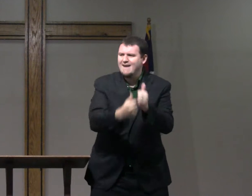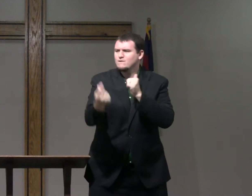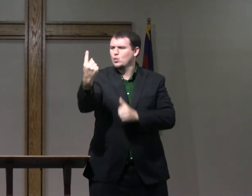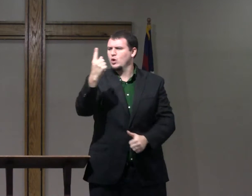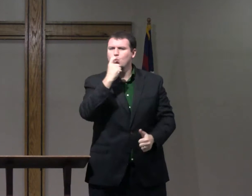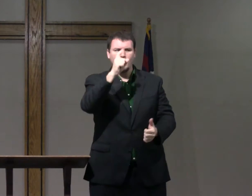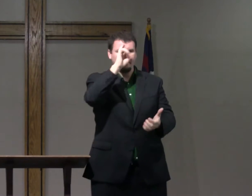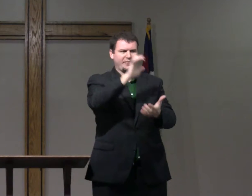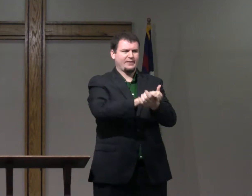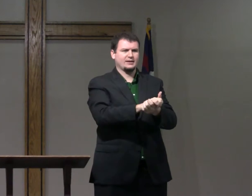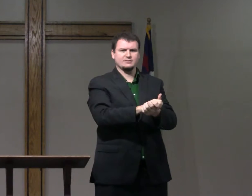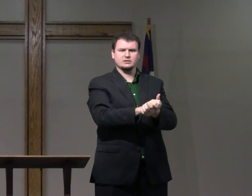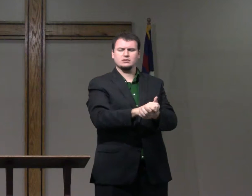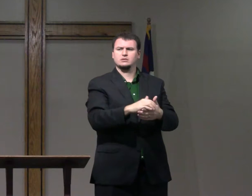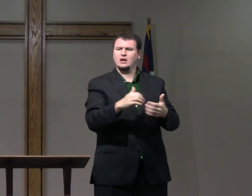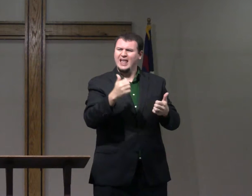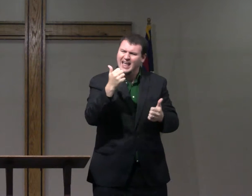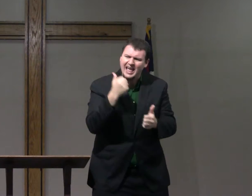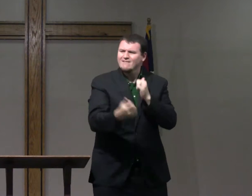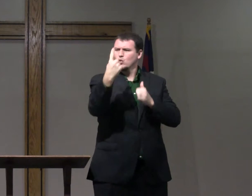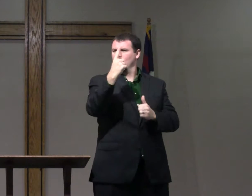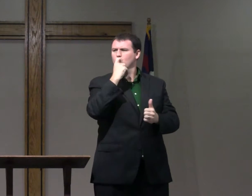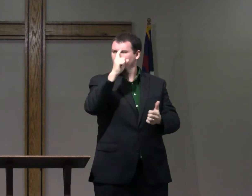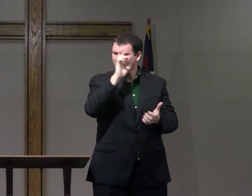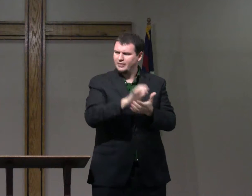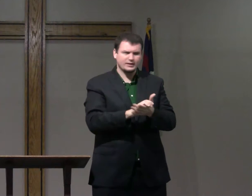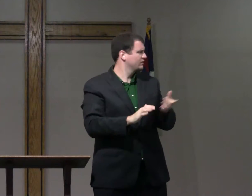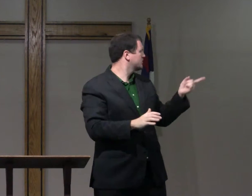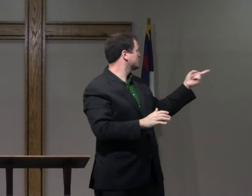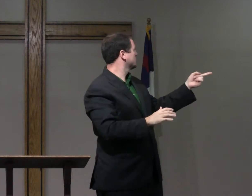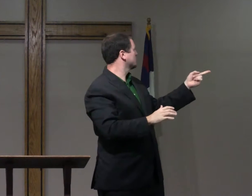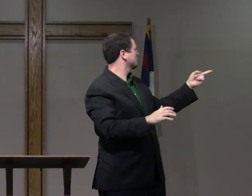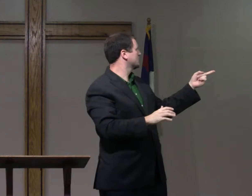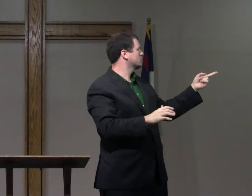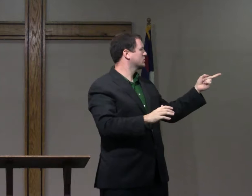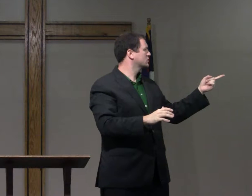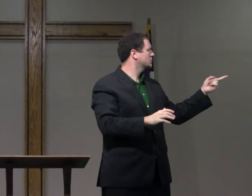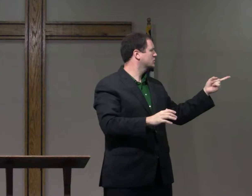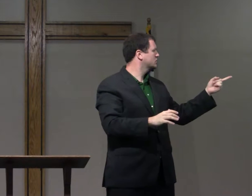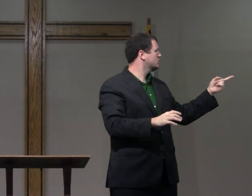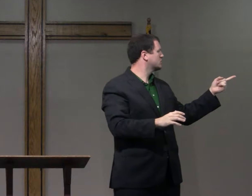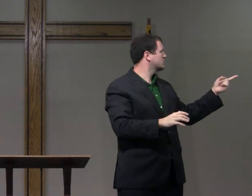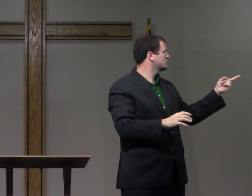No. It says, for whose? It says, to everyone that believe it.